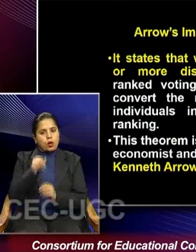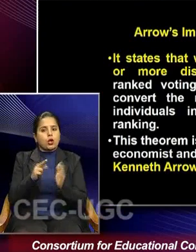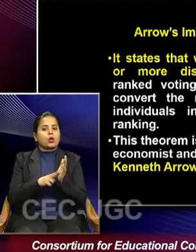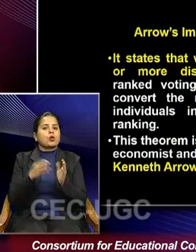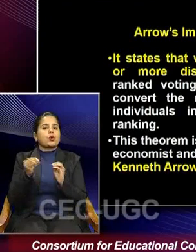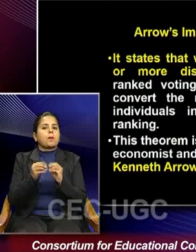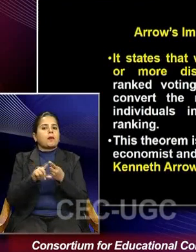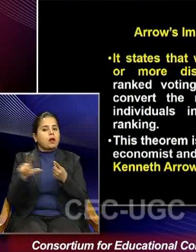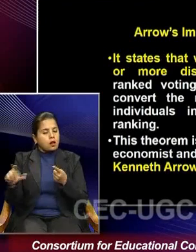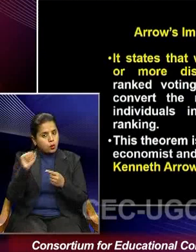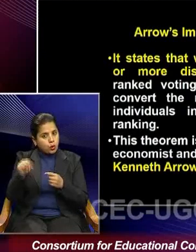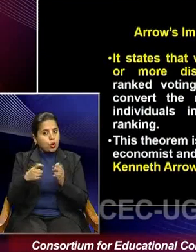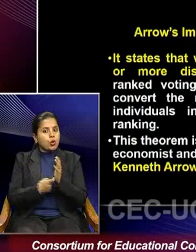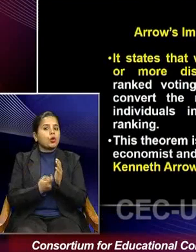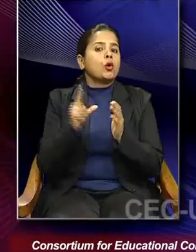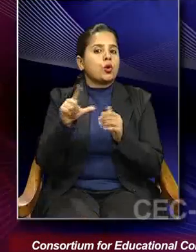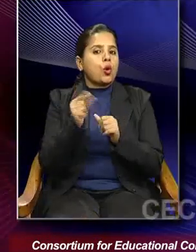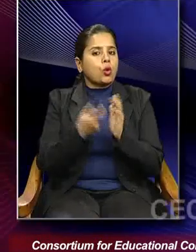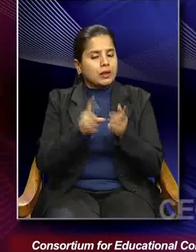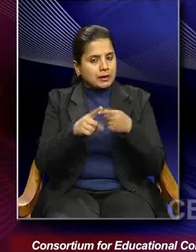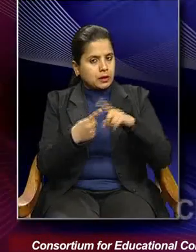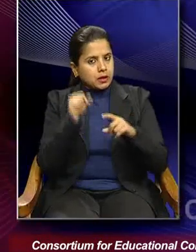Nobel laureate Kenneth Arrow.